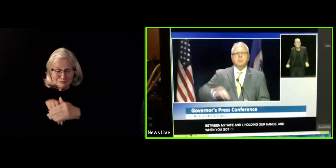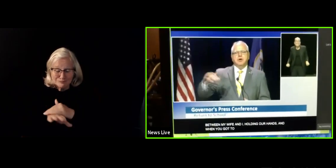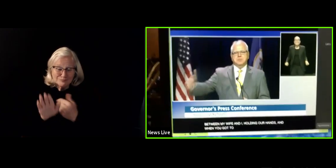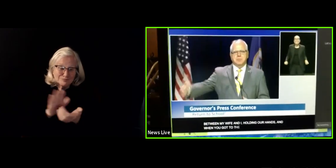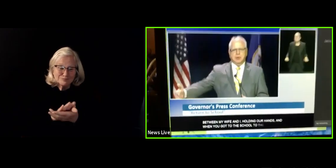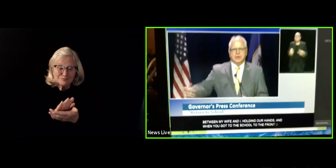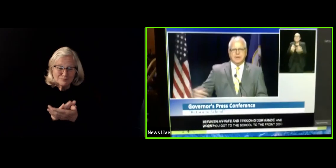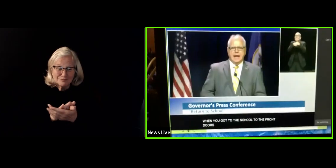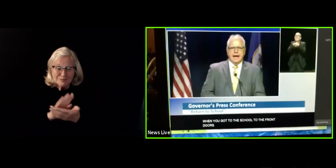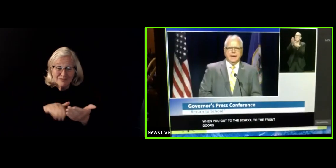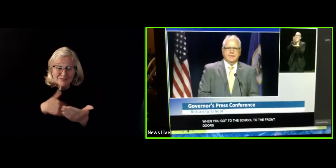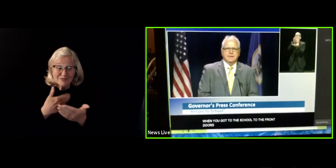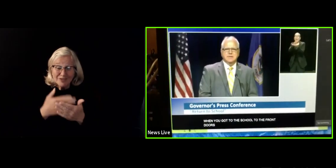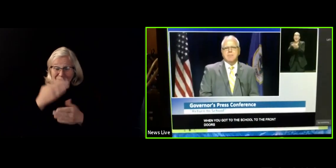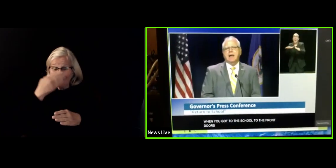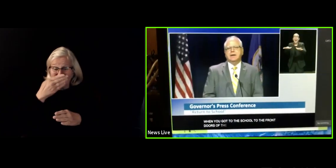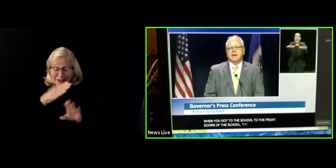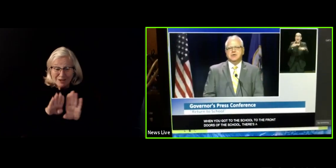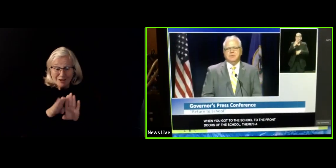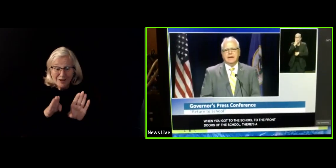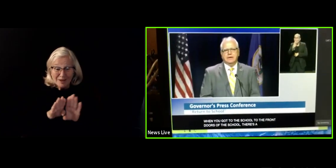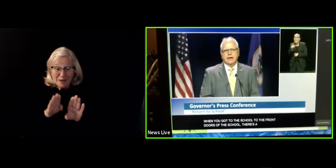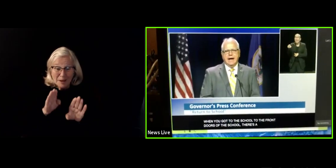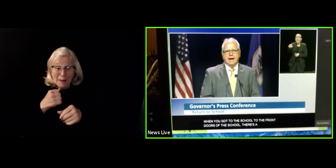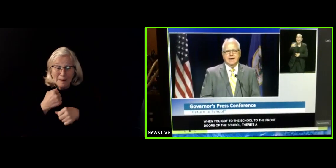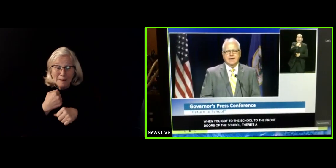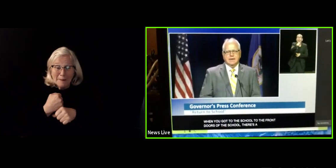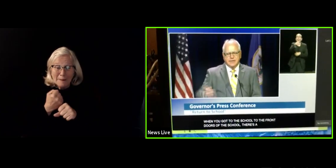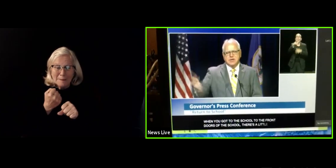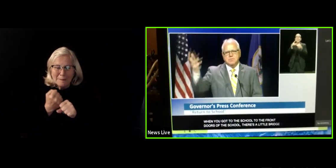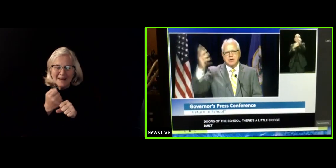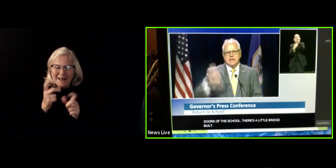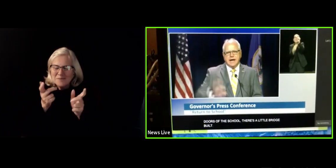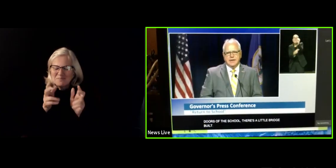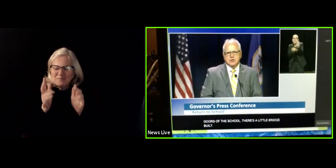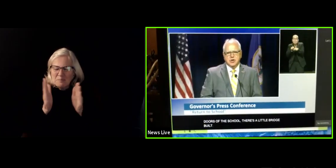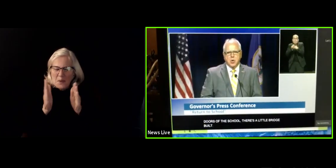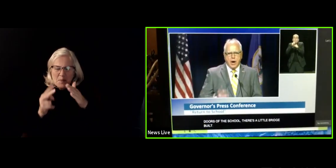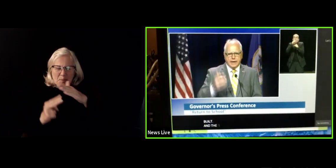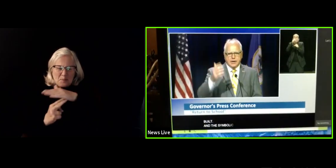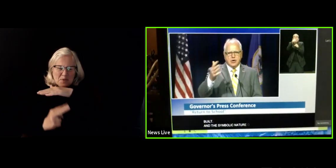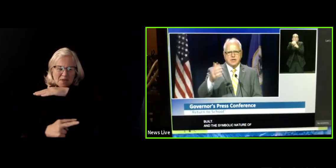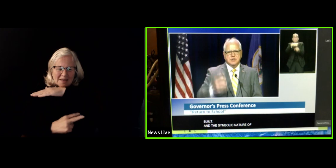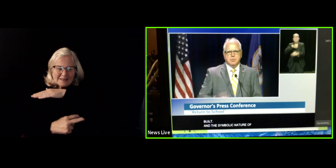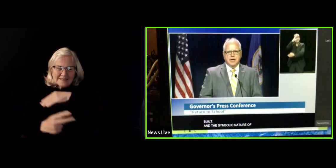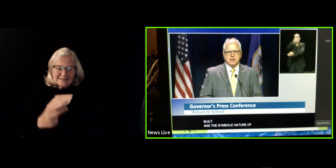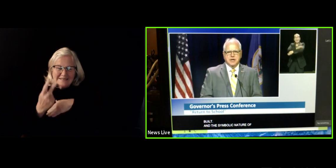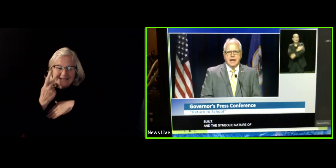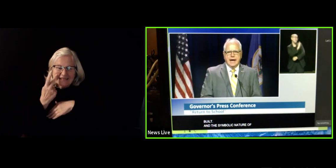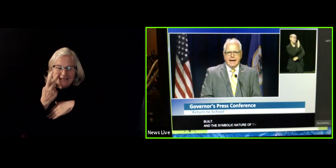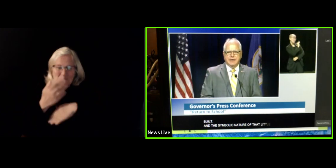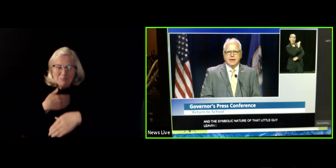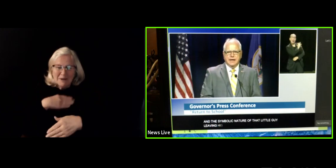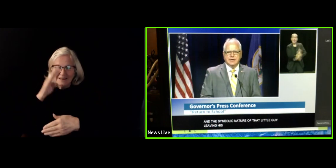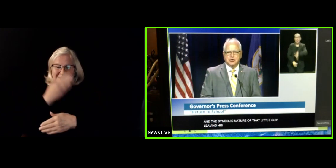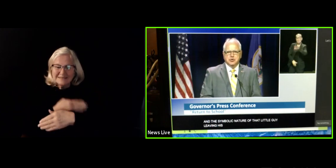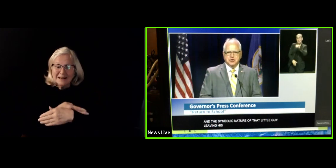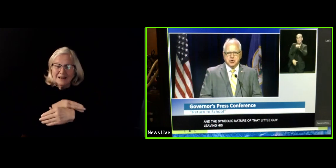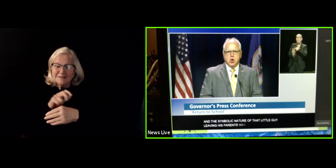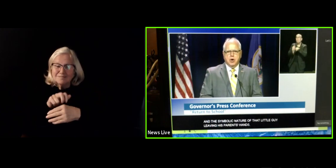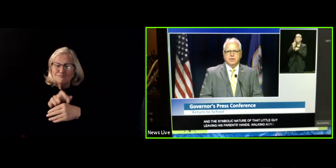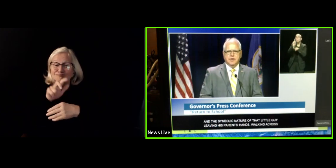little bridge built, and the symbolic nature of that little guy leaving his parents' hands, walking across the bridge and entering